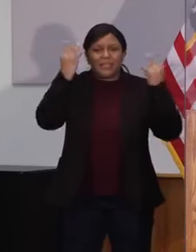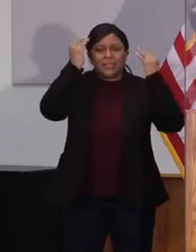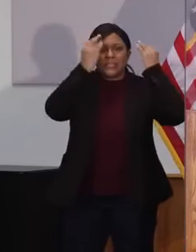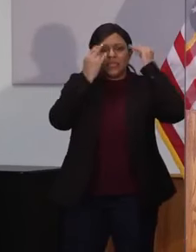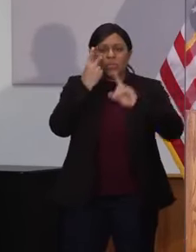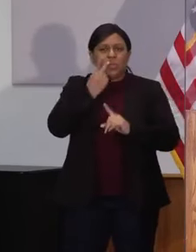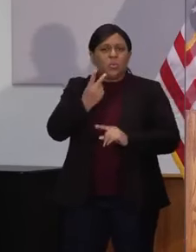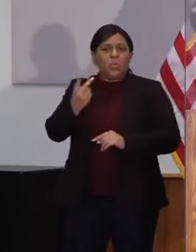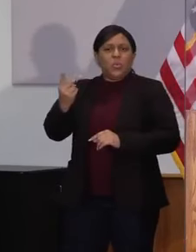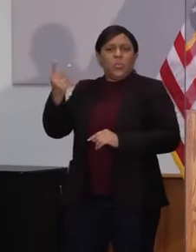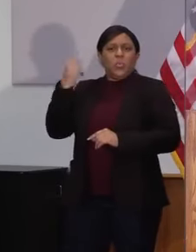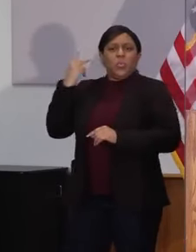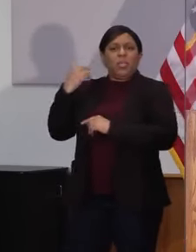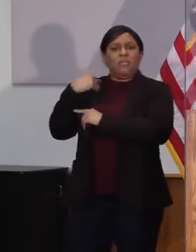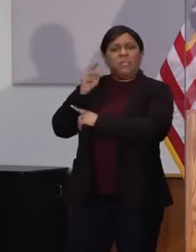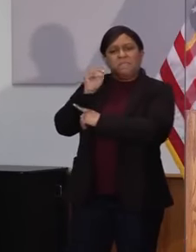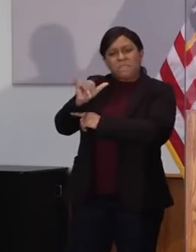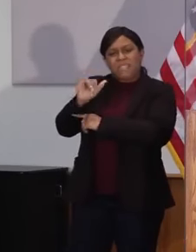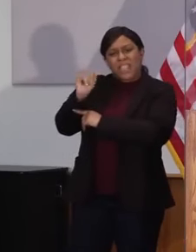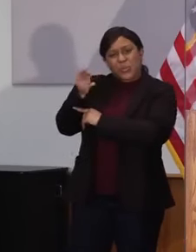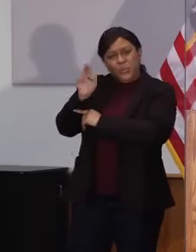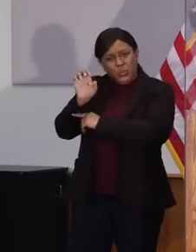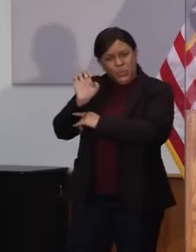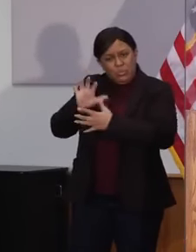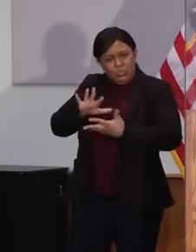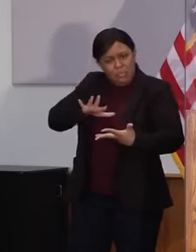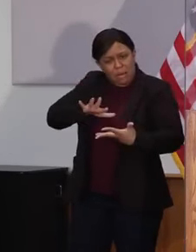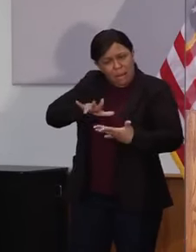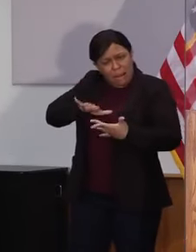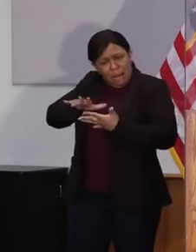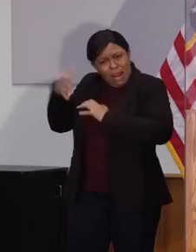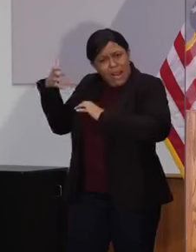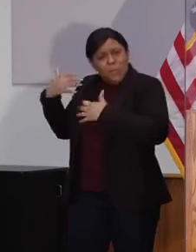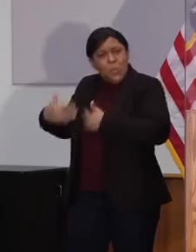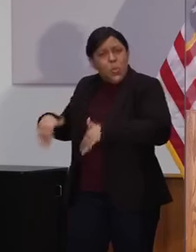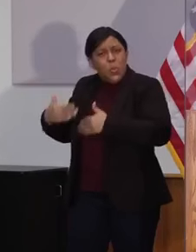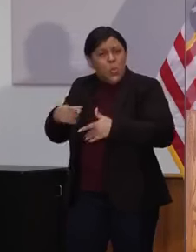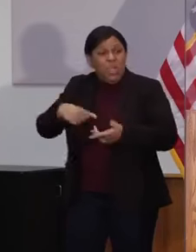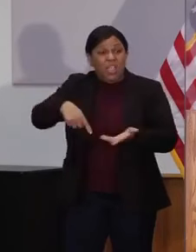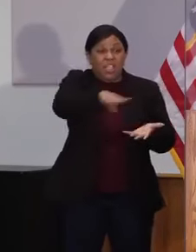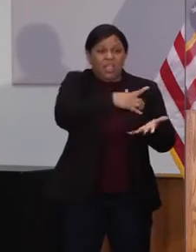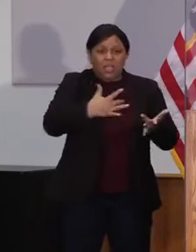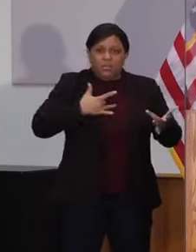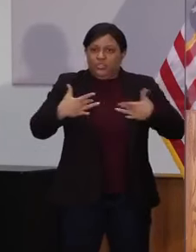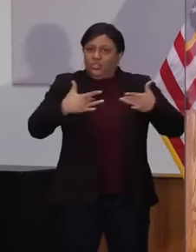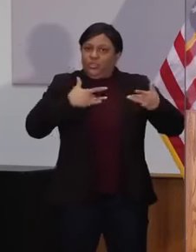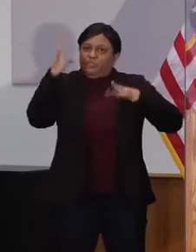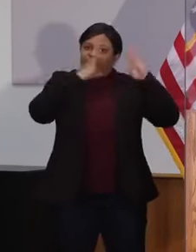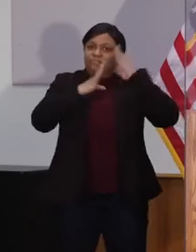and June, and are very, very concerned. So my last piece before I got here was joining